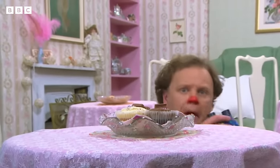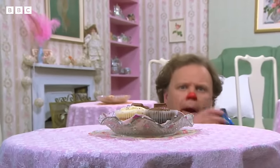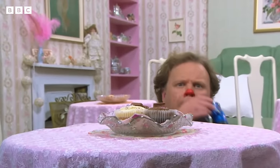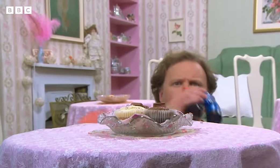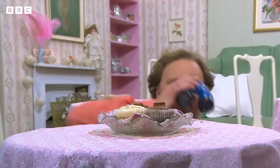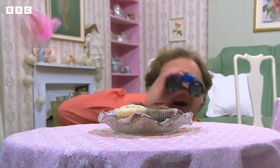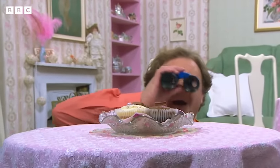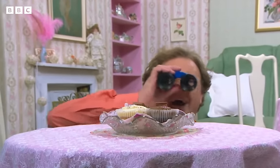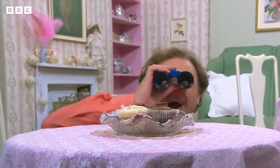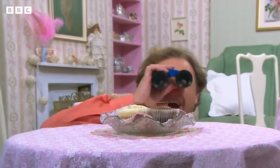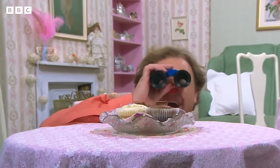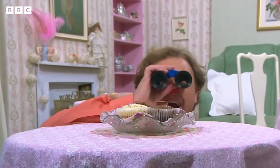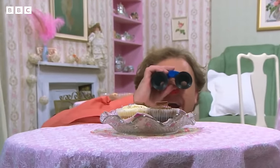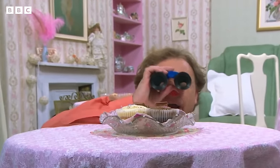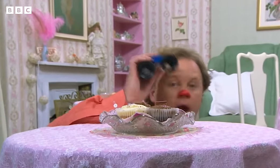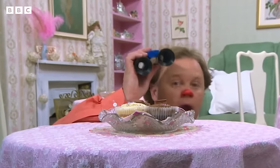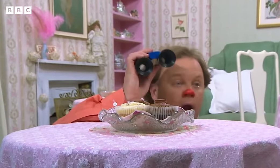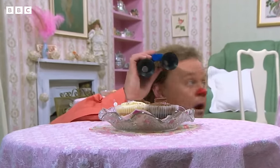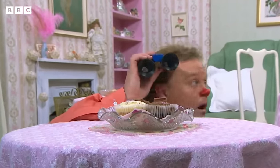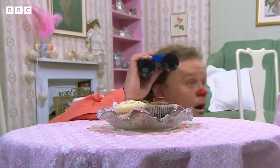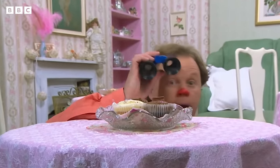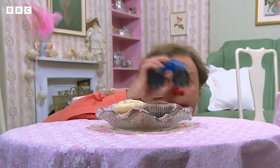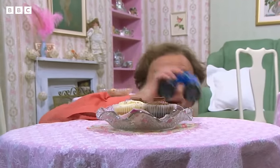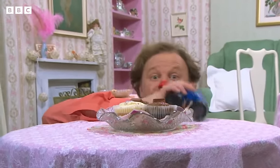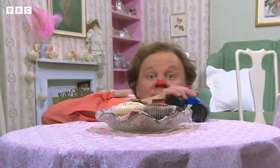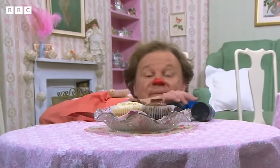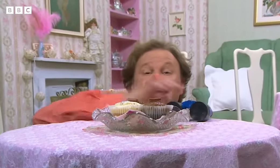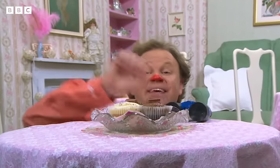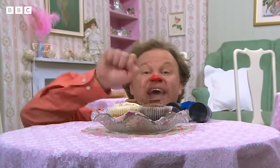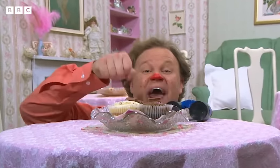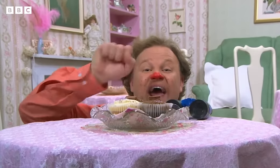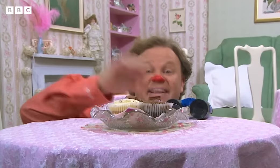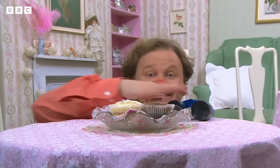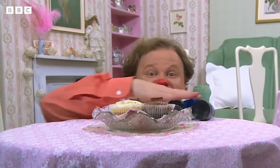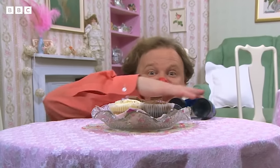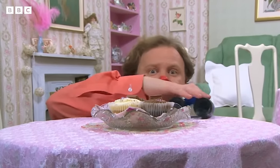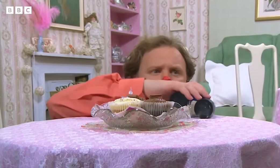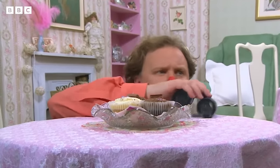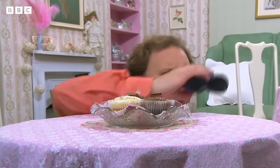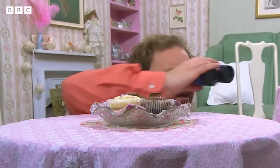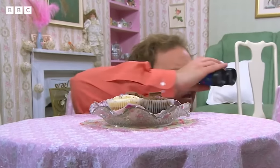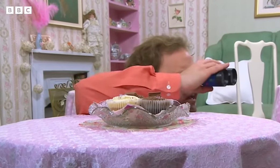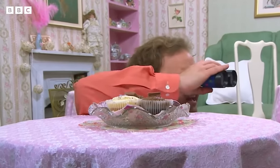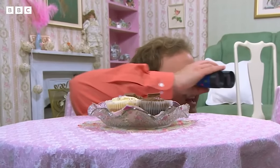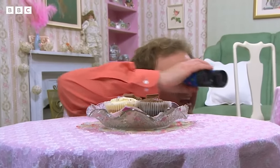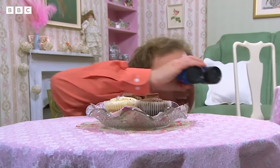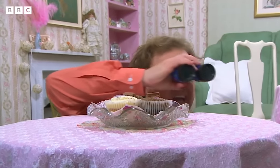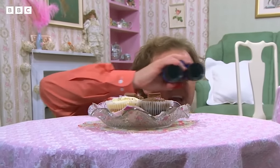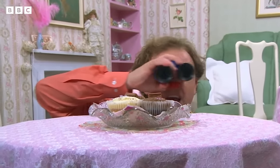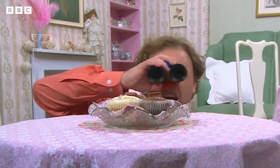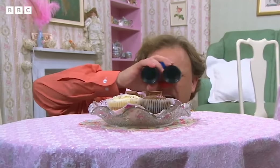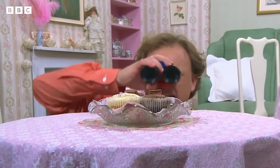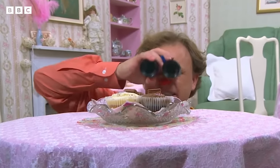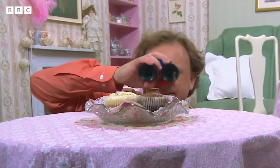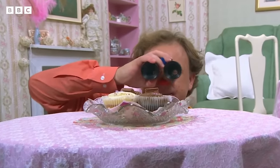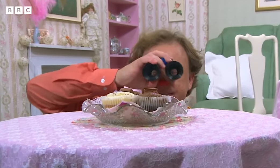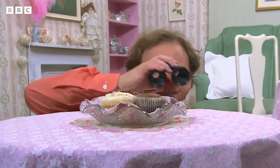Are you in Aunt Polly's tea room, Mr Tumble? Yes! I can't see any bears in here, Mr Tumble.